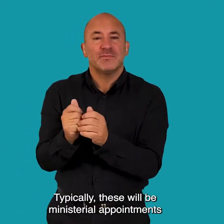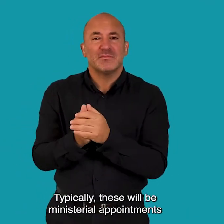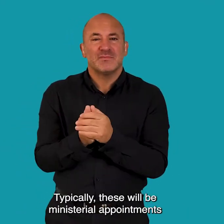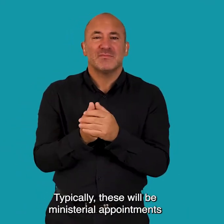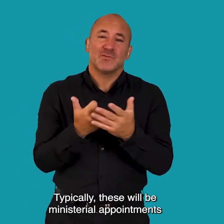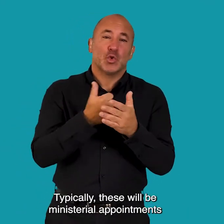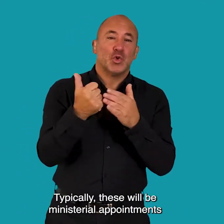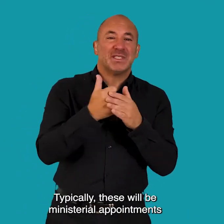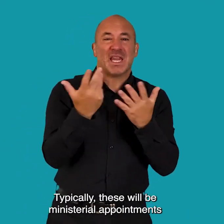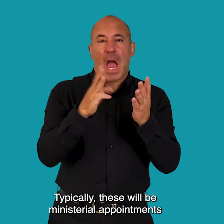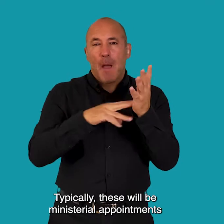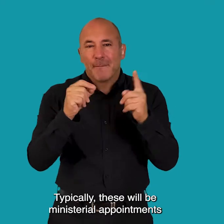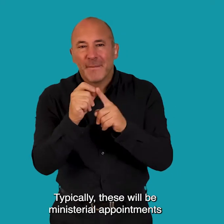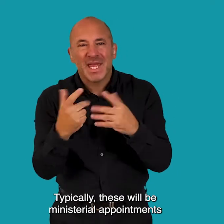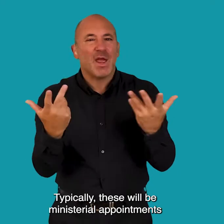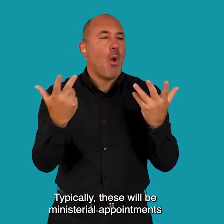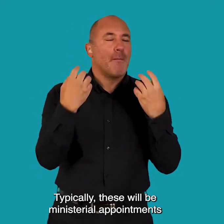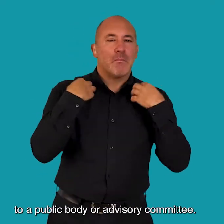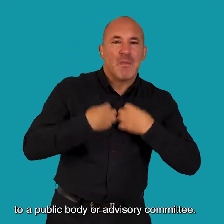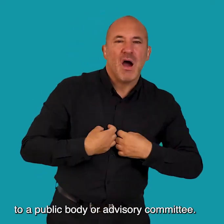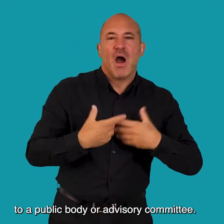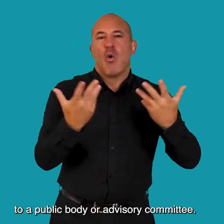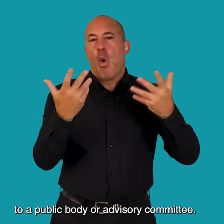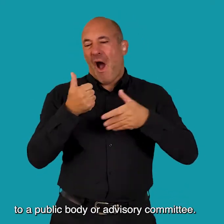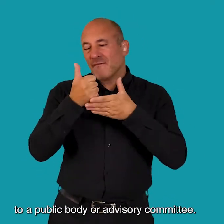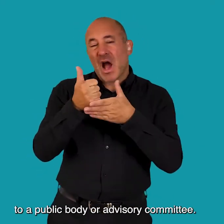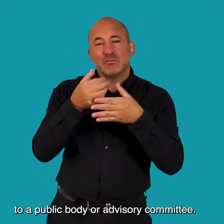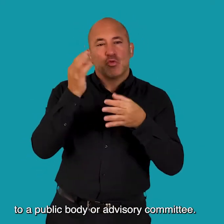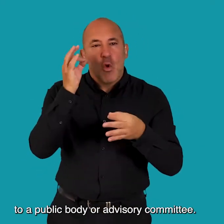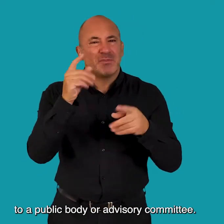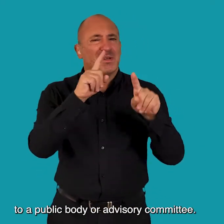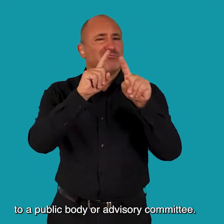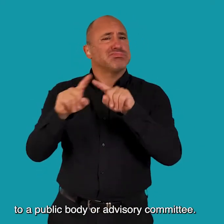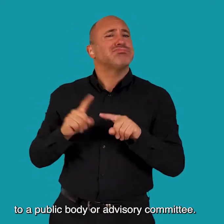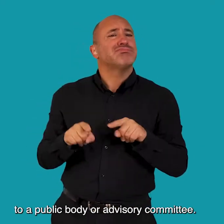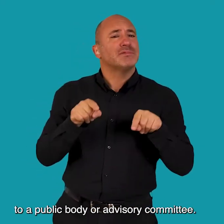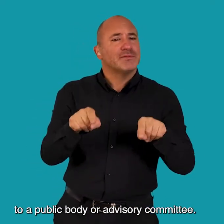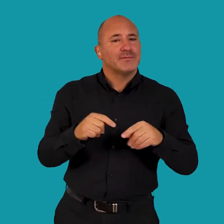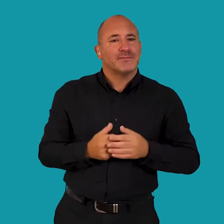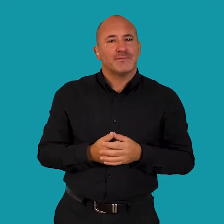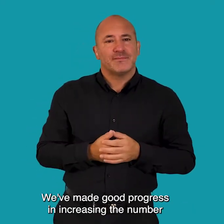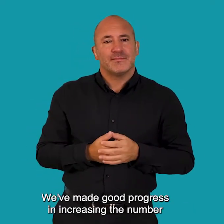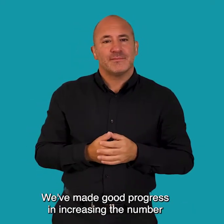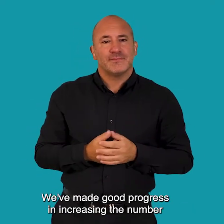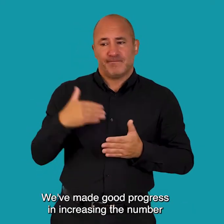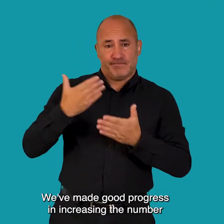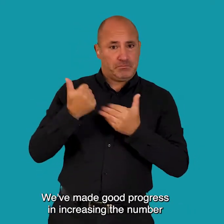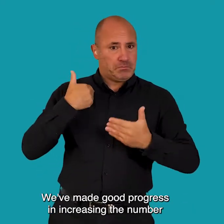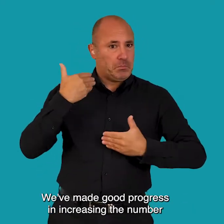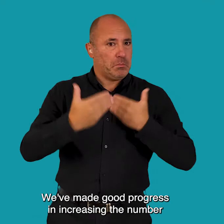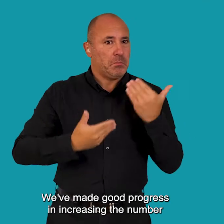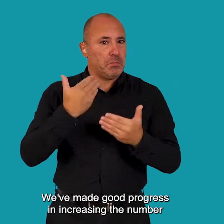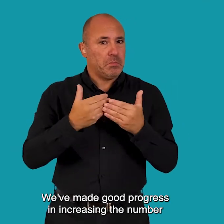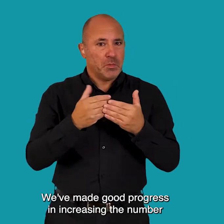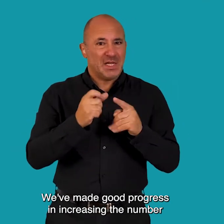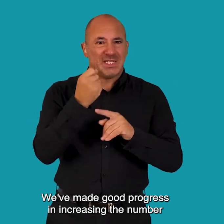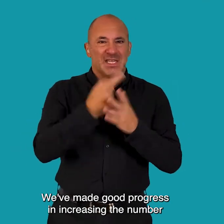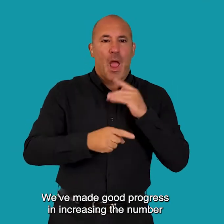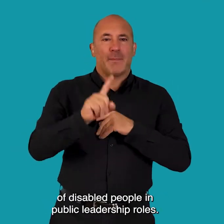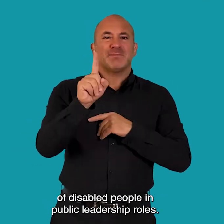these will be ministerial appointments to a public body or advisory committee. We've made good progress in increasing the number of